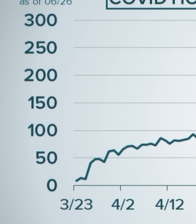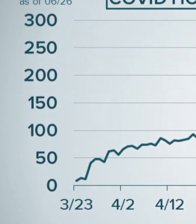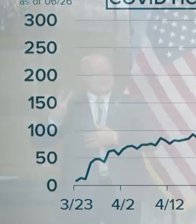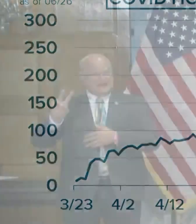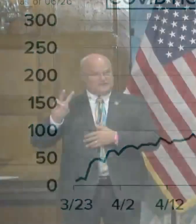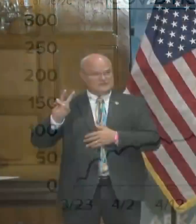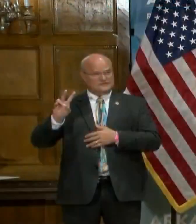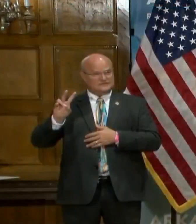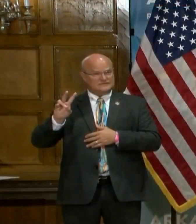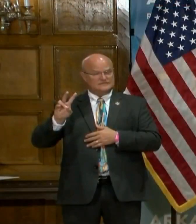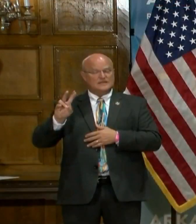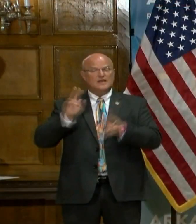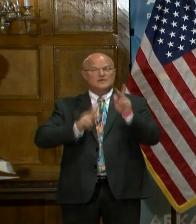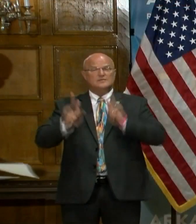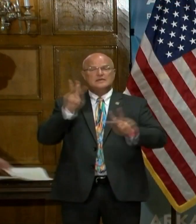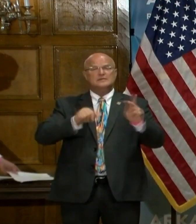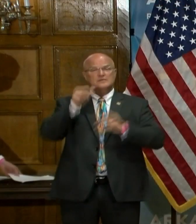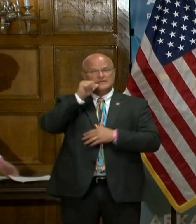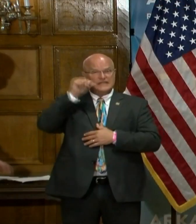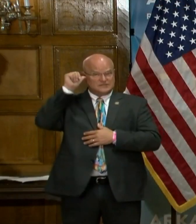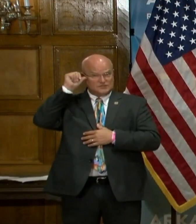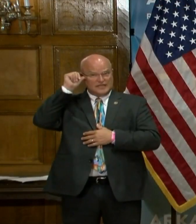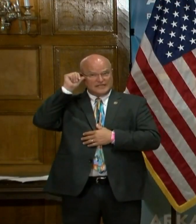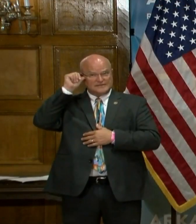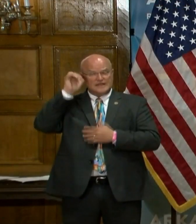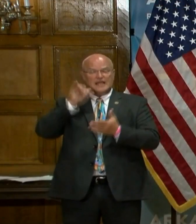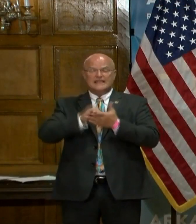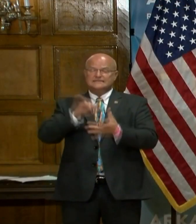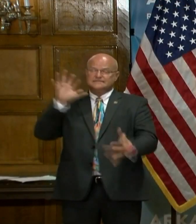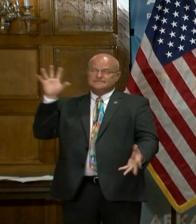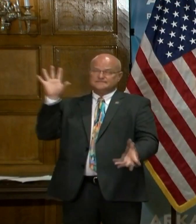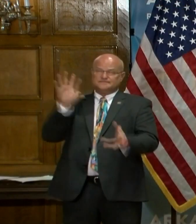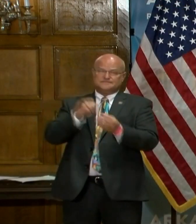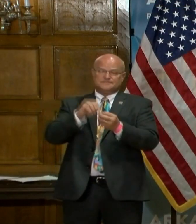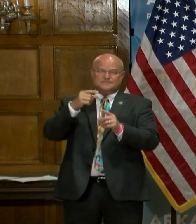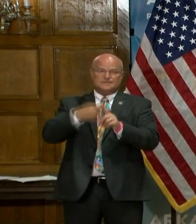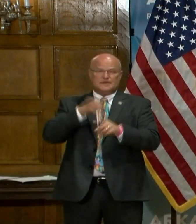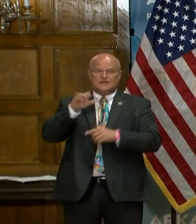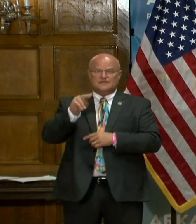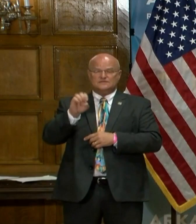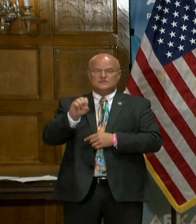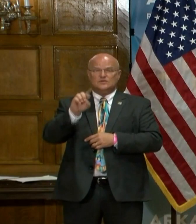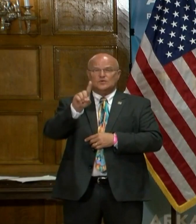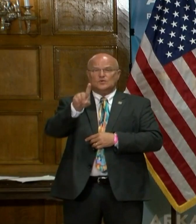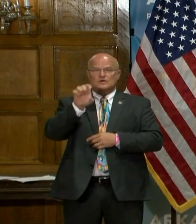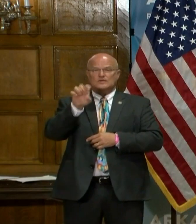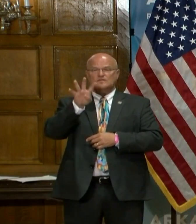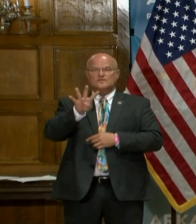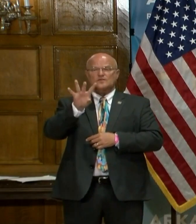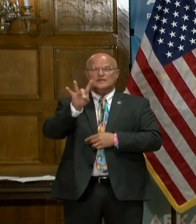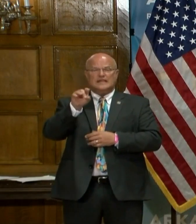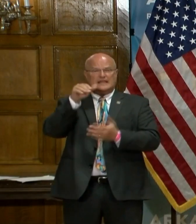6,897 individuals yesterday, and that brings our total for the month of June to